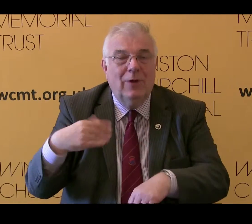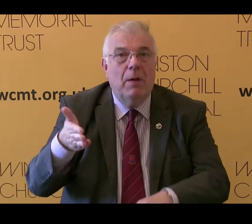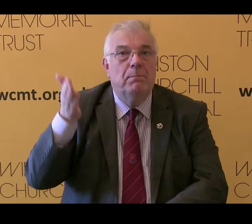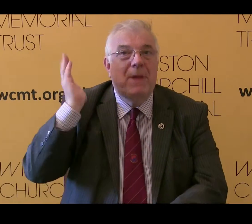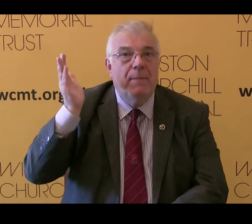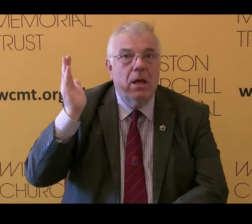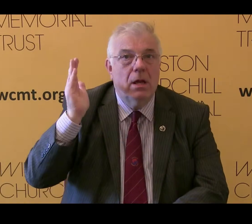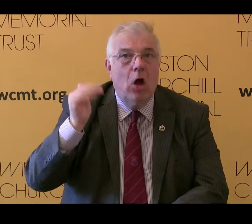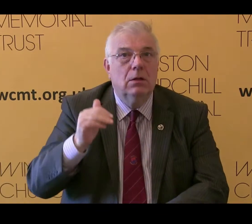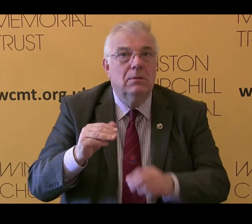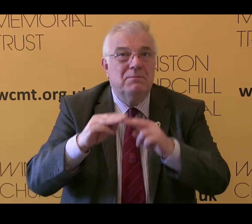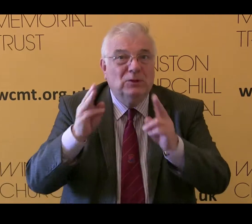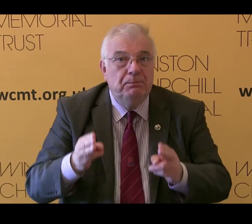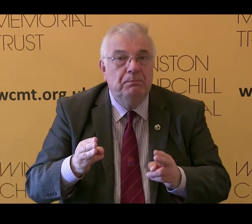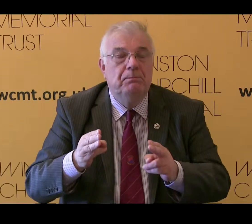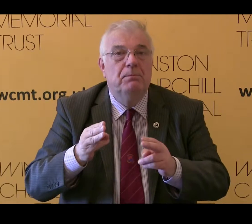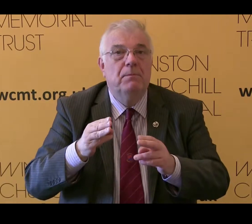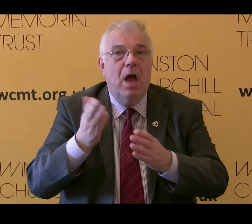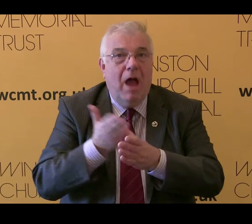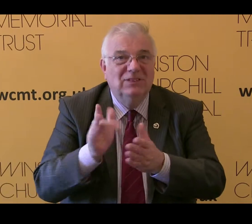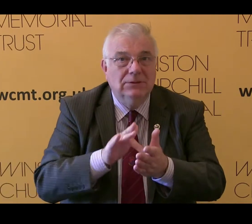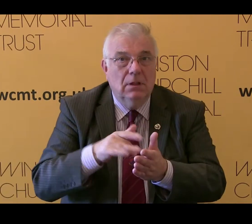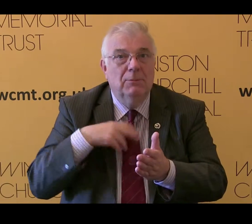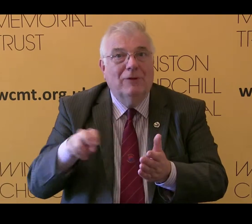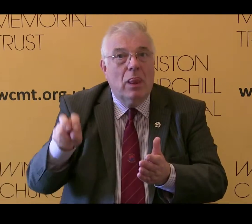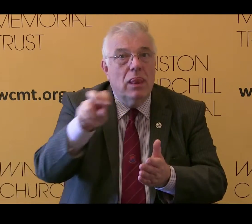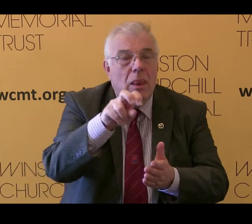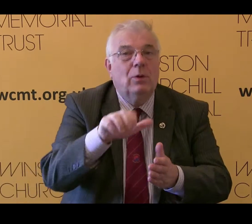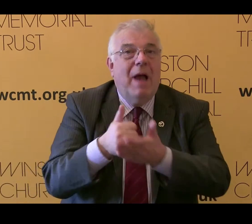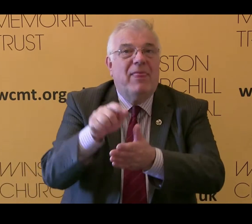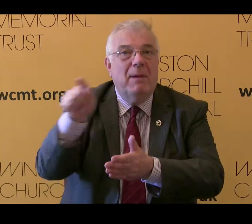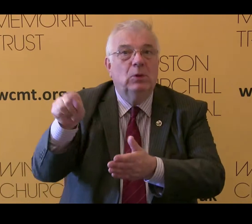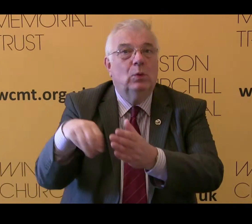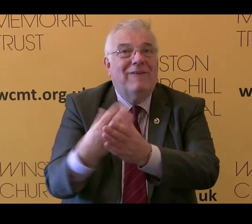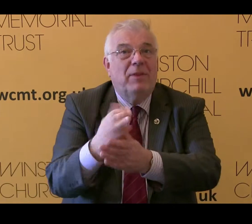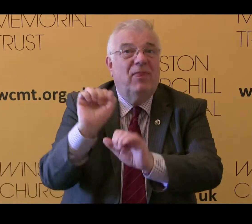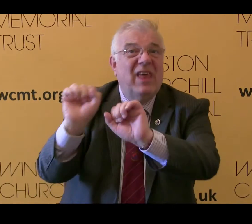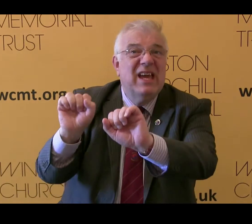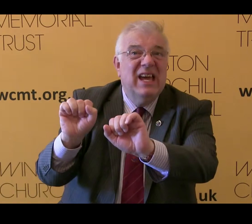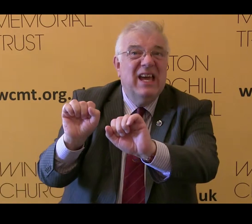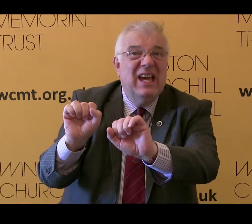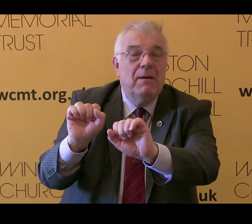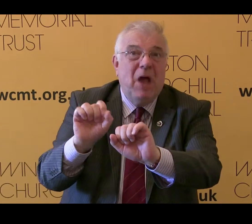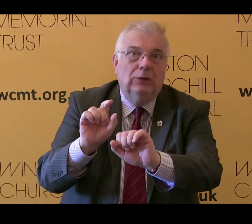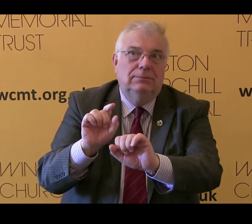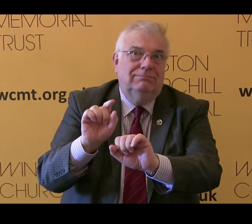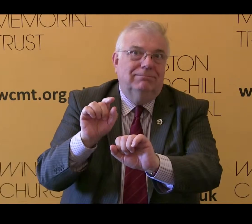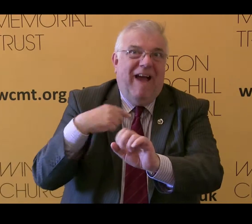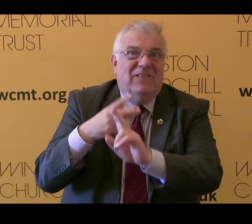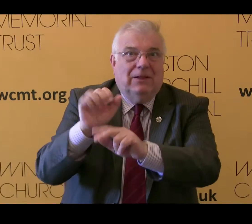museums, archiving, and really helping them develop their systems, because I visited their museums and they wanted to